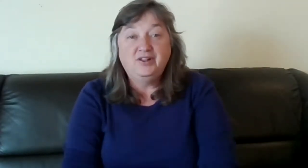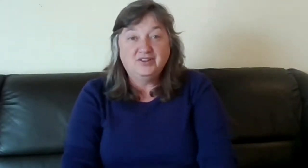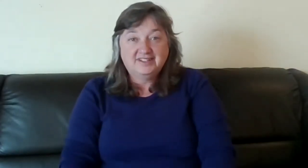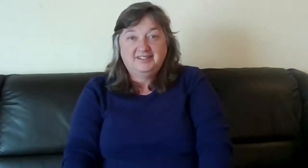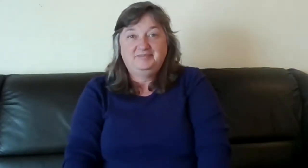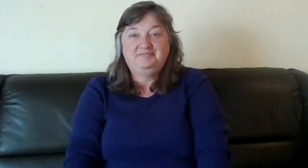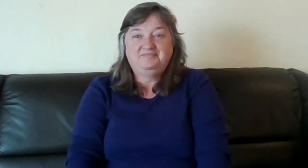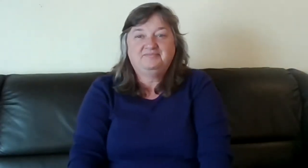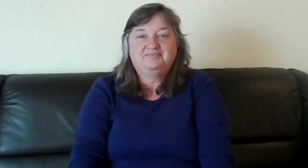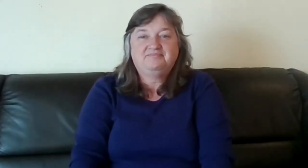Milk,